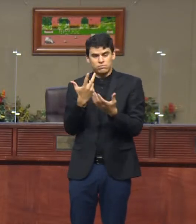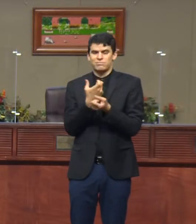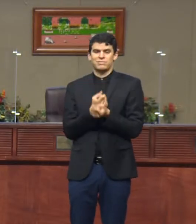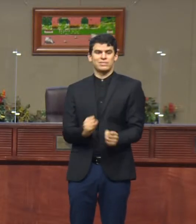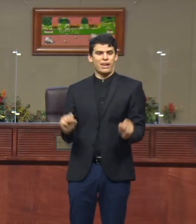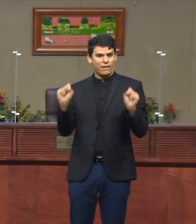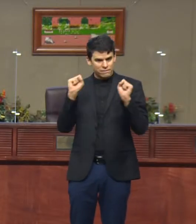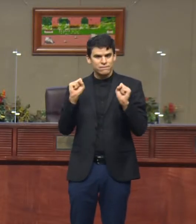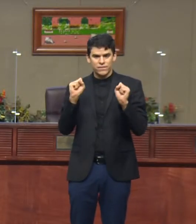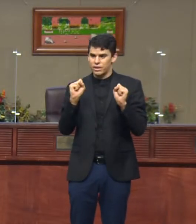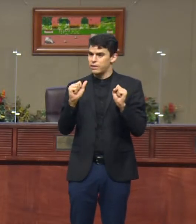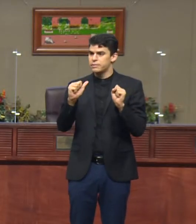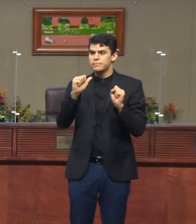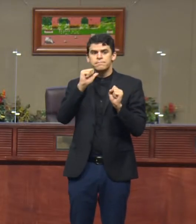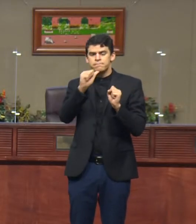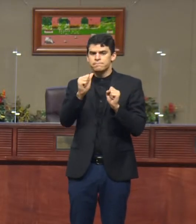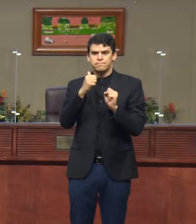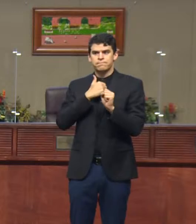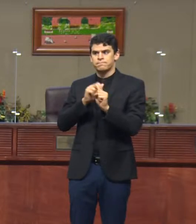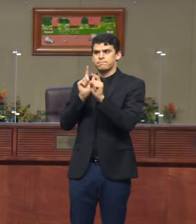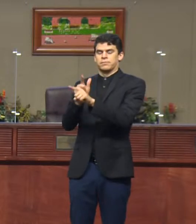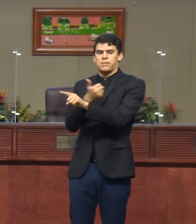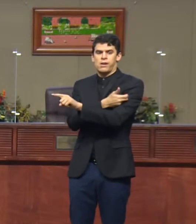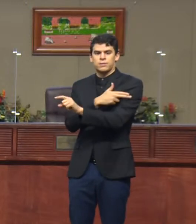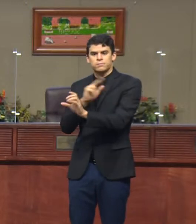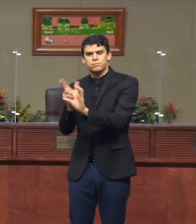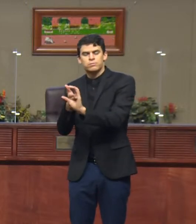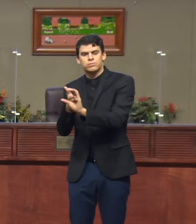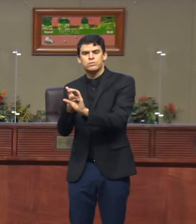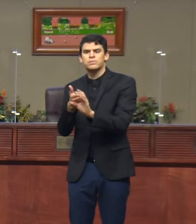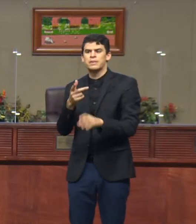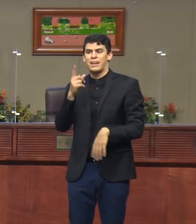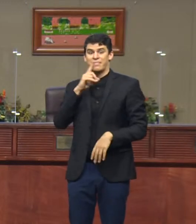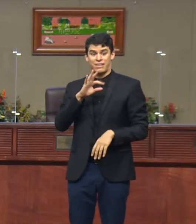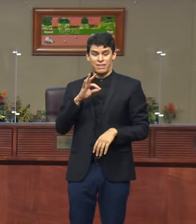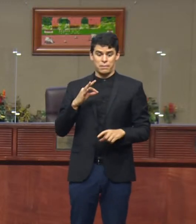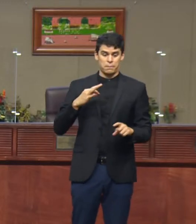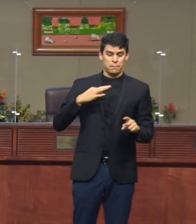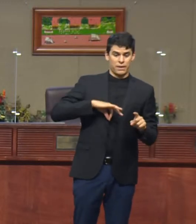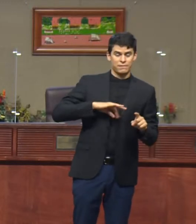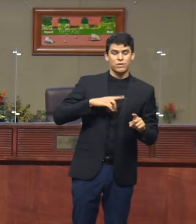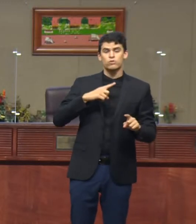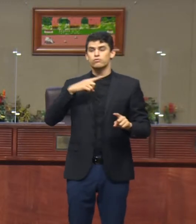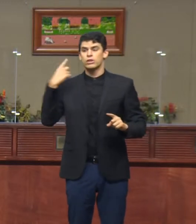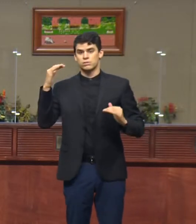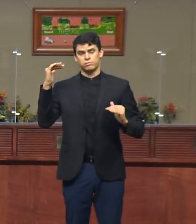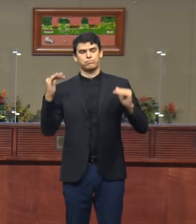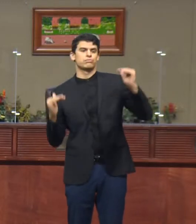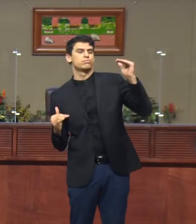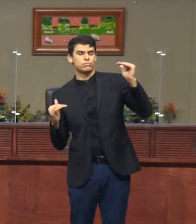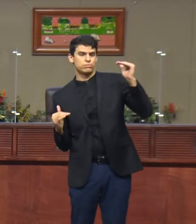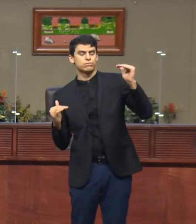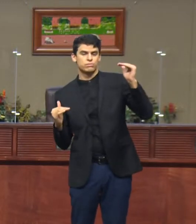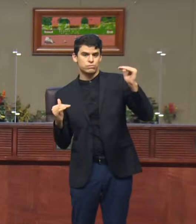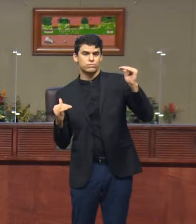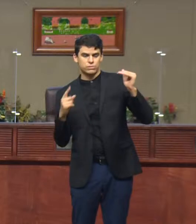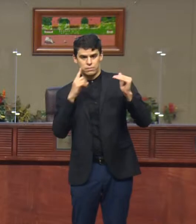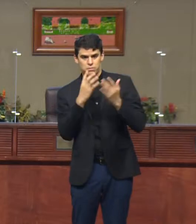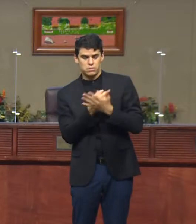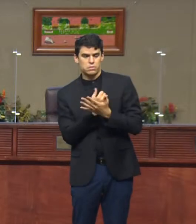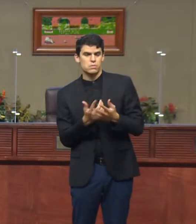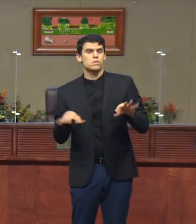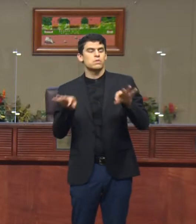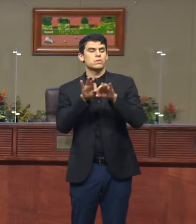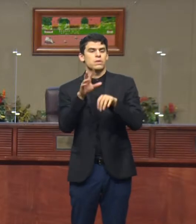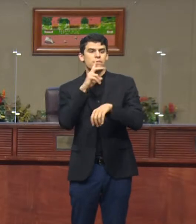deaths, and that I think that benefit far outweighs risking not getting the vaccine and potentially dying from